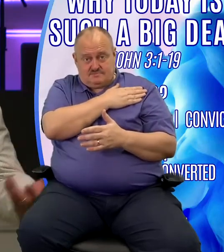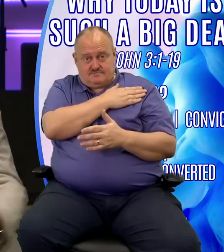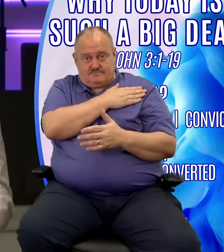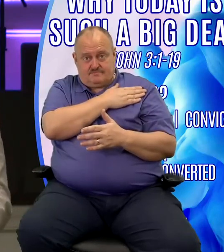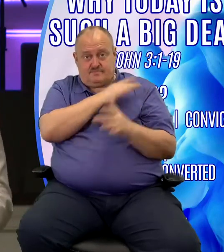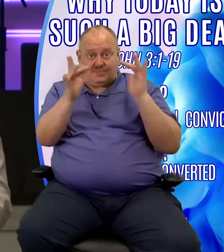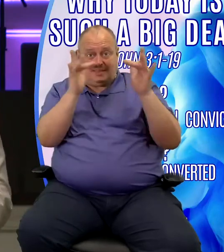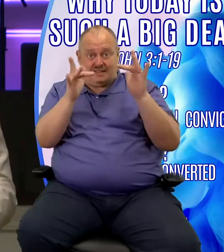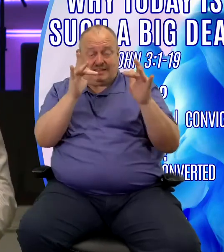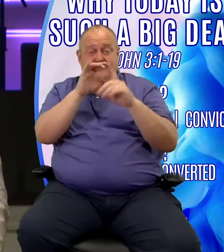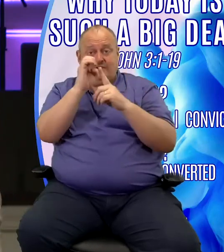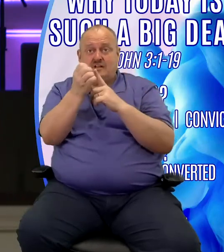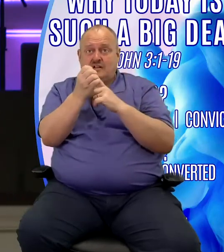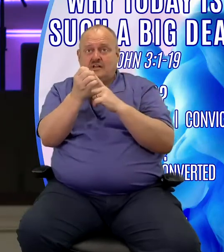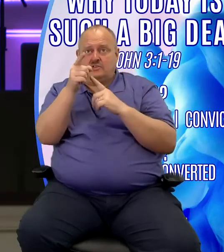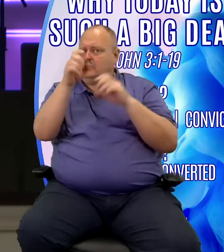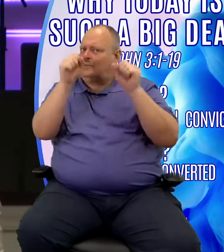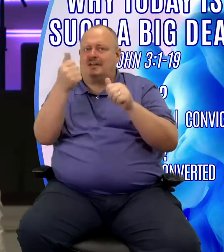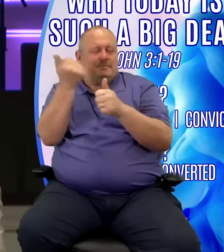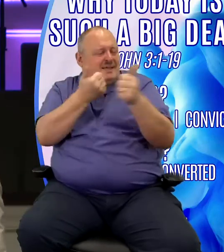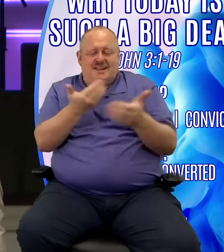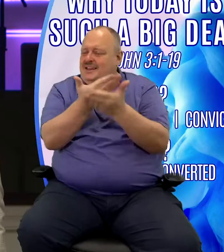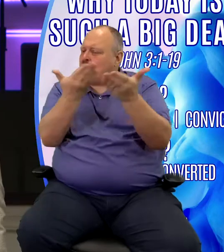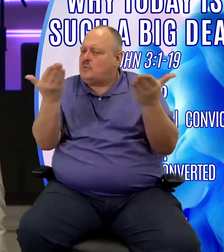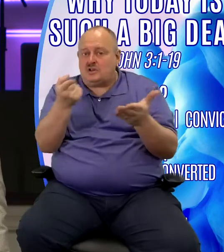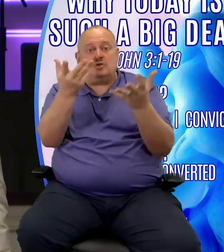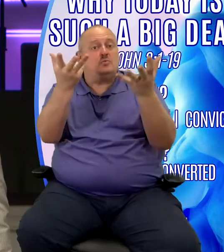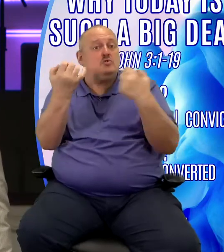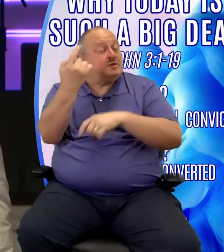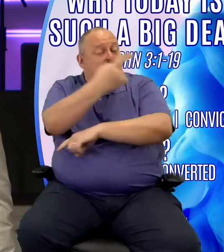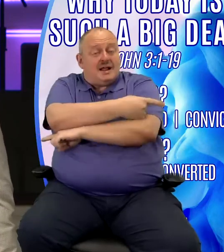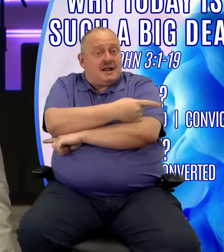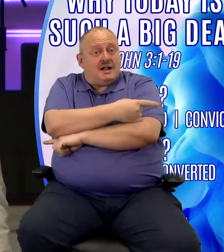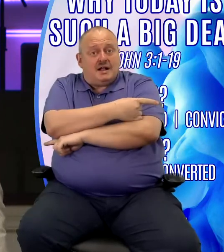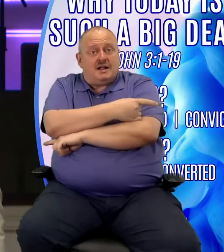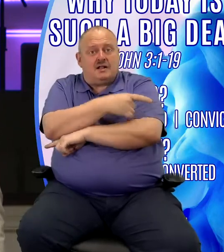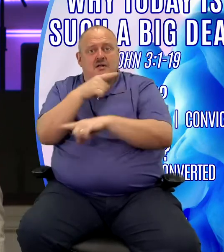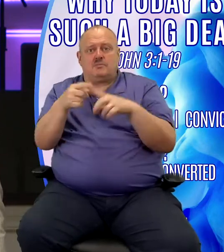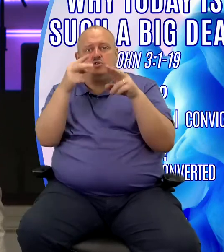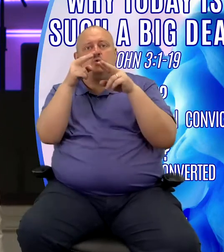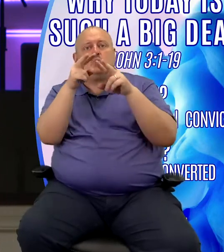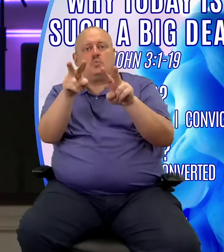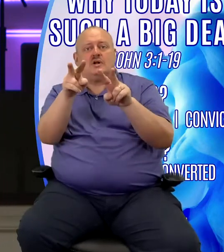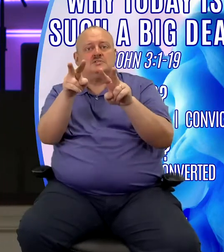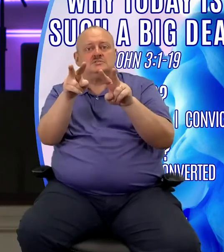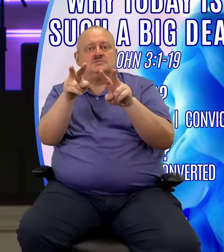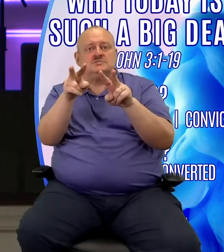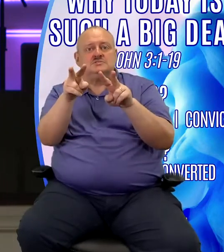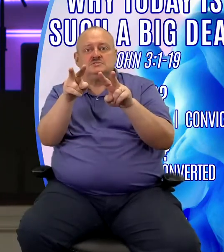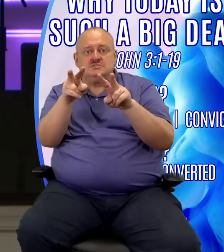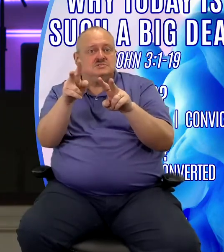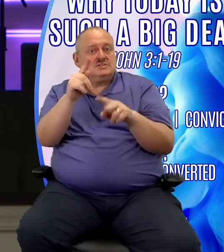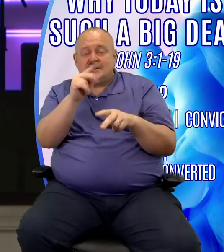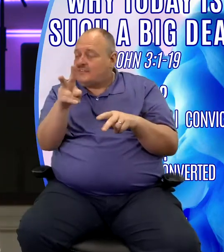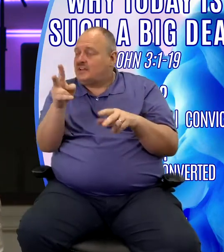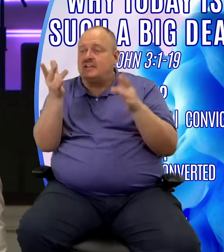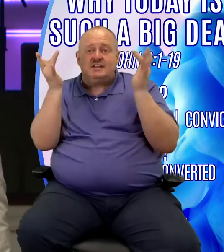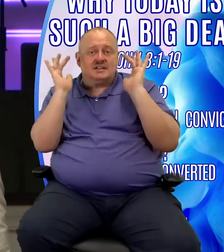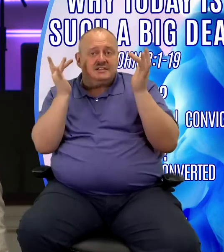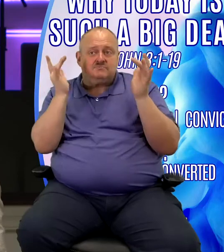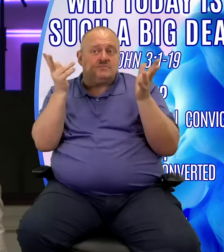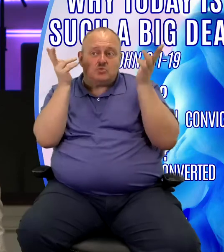let's be honest, you could be anywhere you want to be today, but you're watching your smartphone, your television, you're listening to the